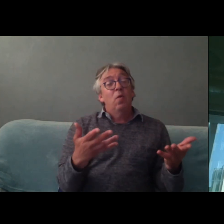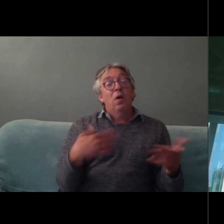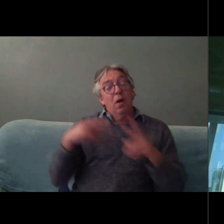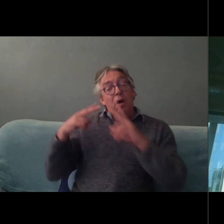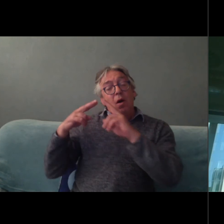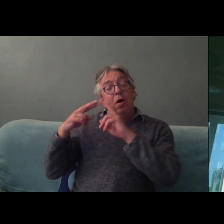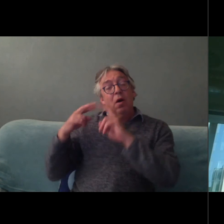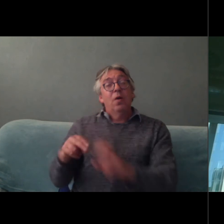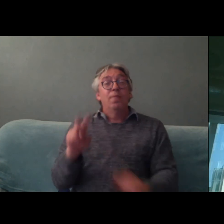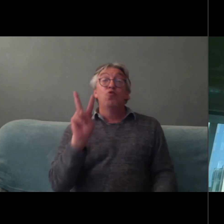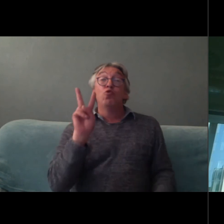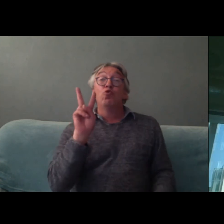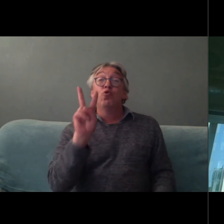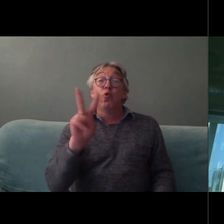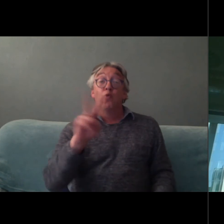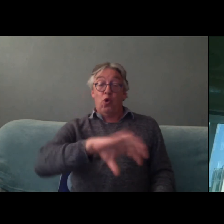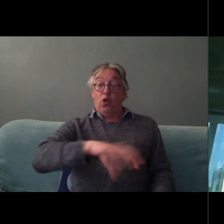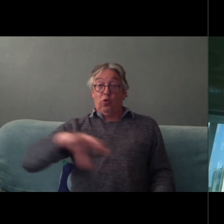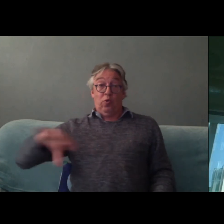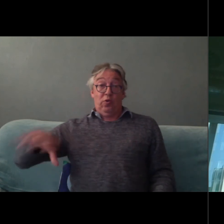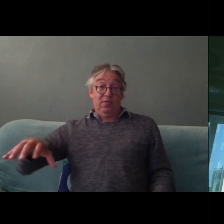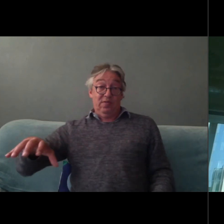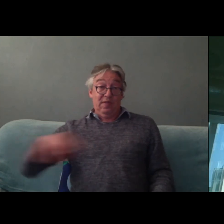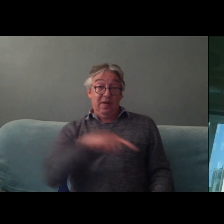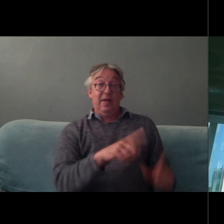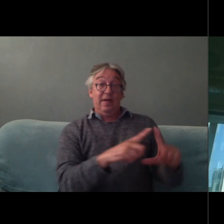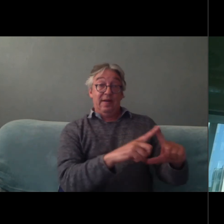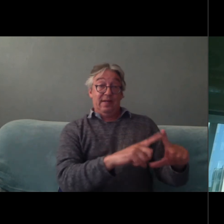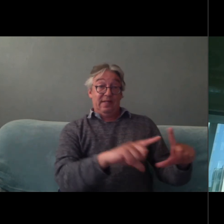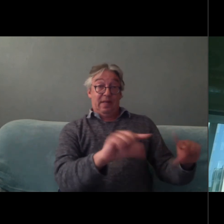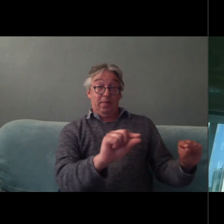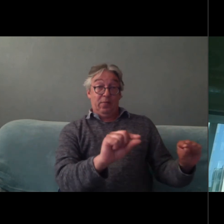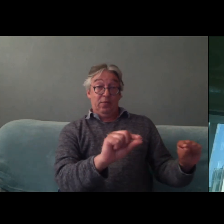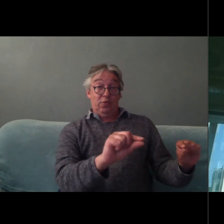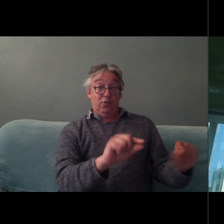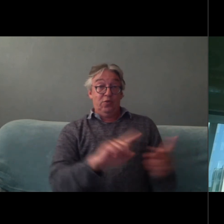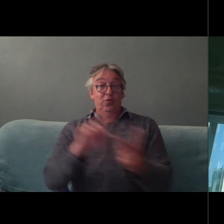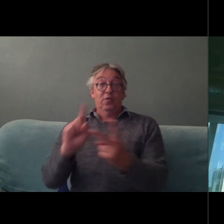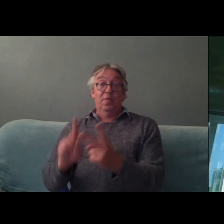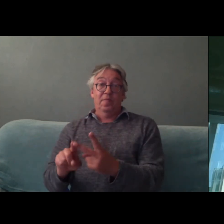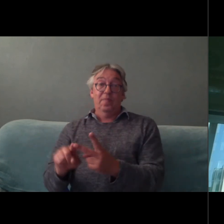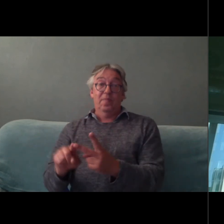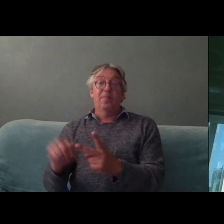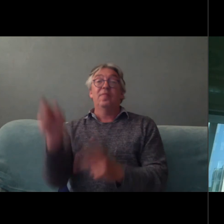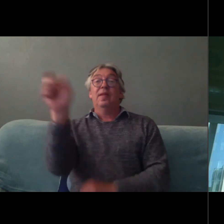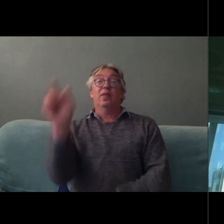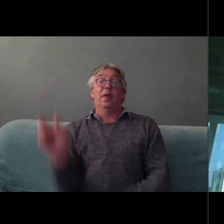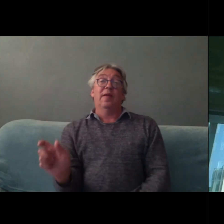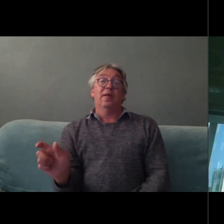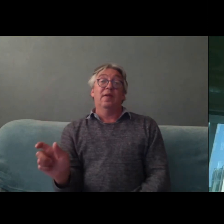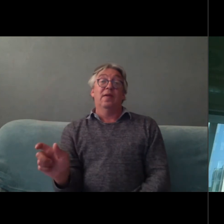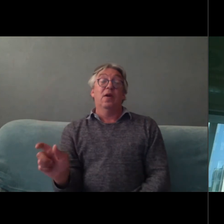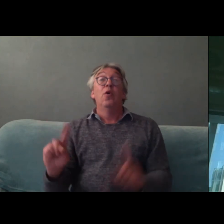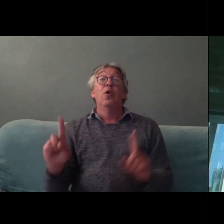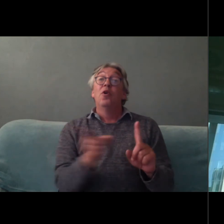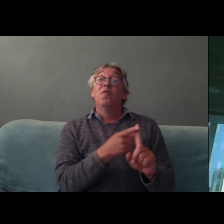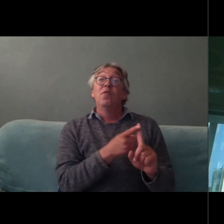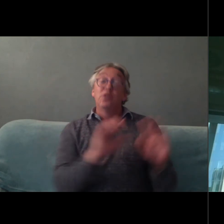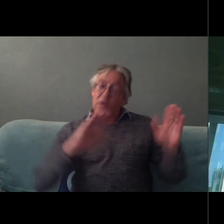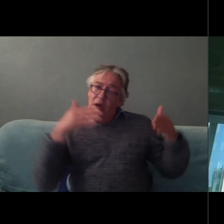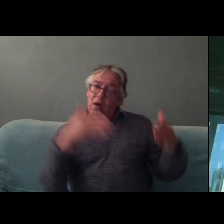EU member states, Cyprus and Italy. First, we're going to go to Cyprus, so I will hand